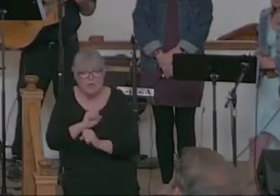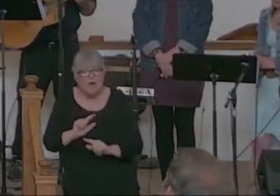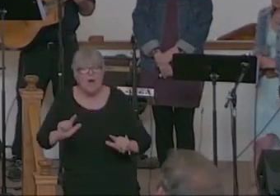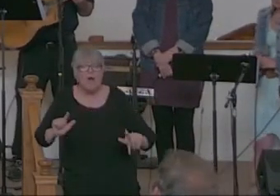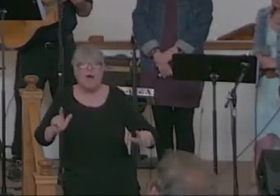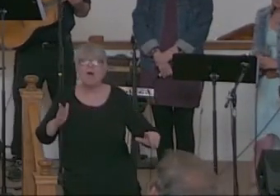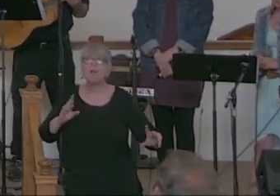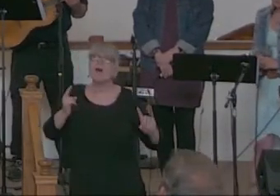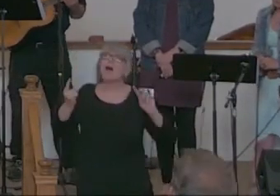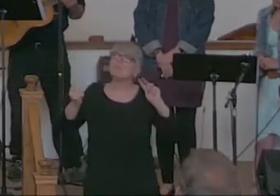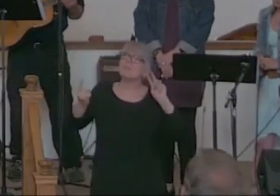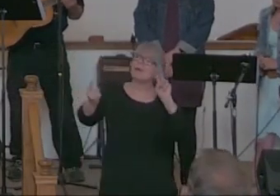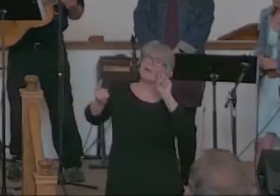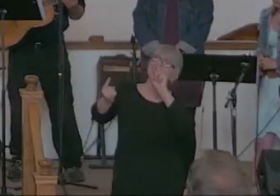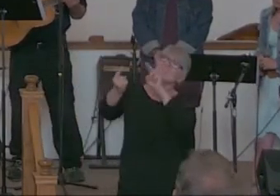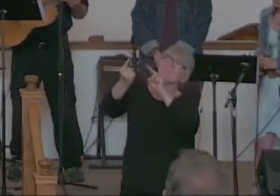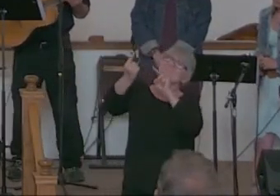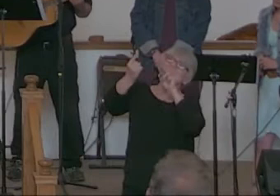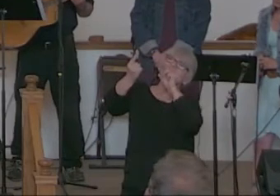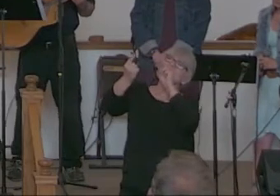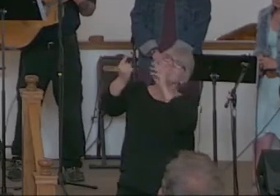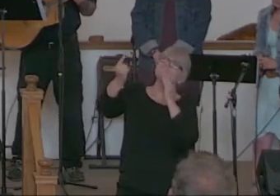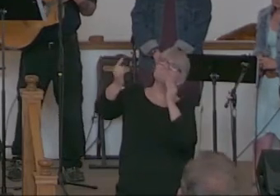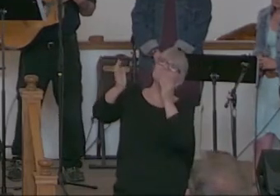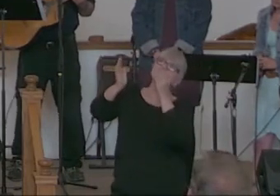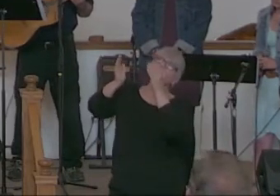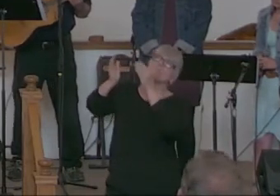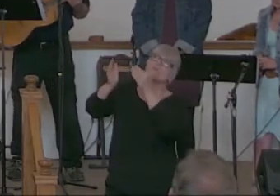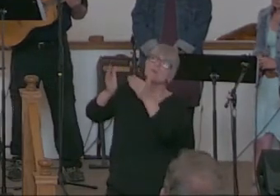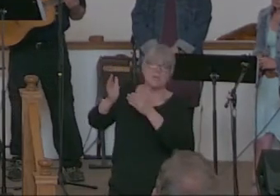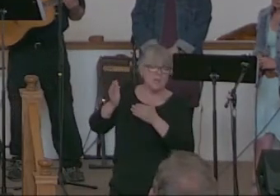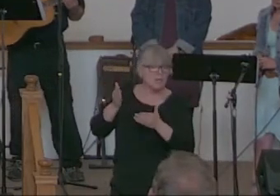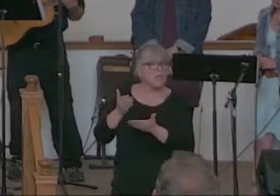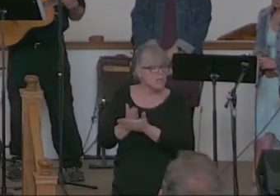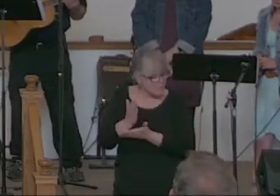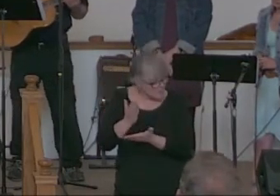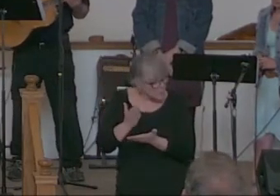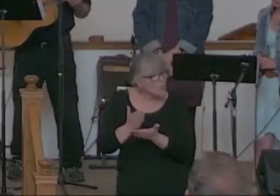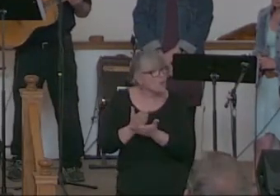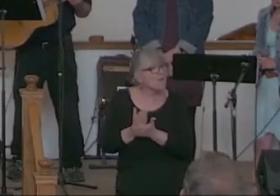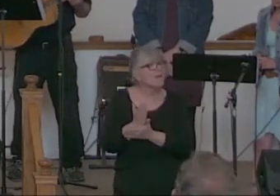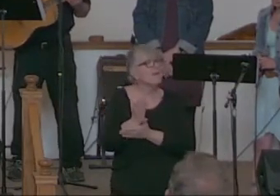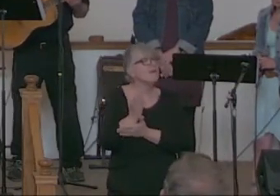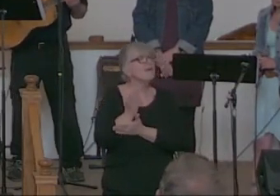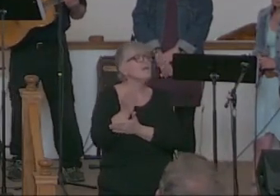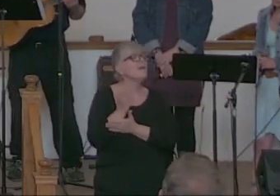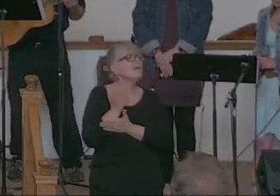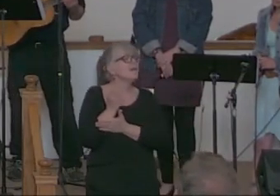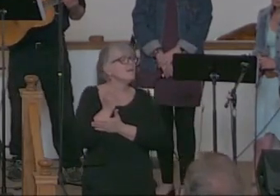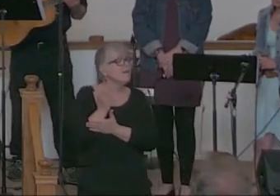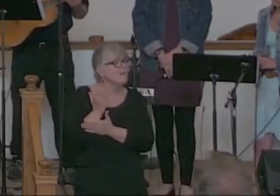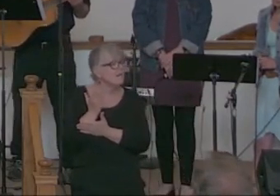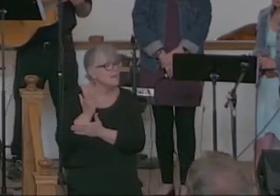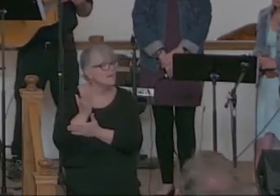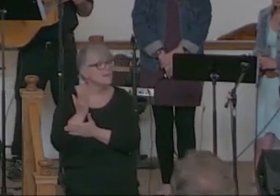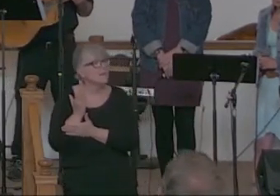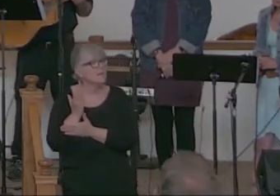Through it all, my eyes are on you. It is well